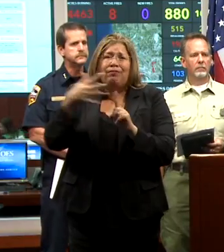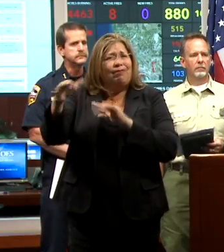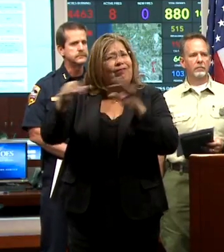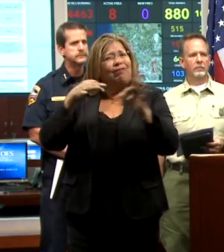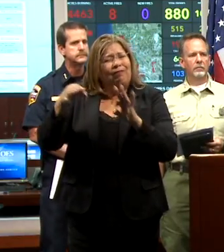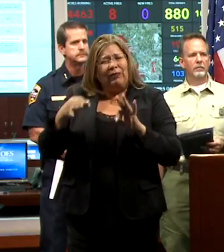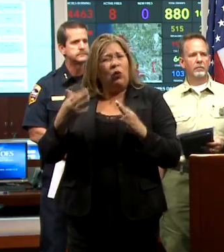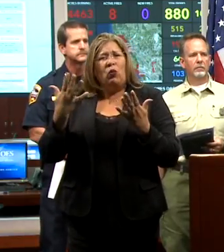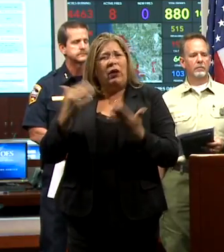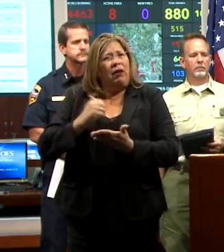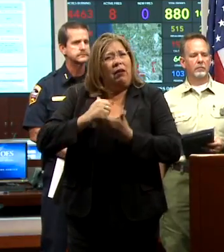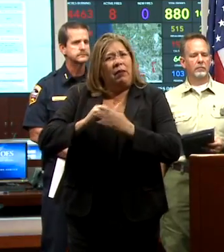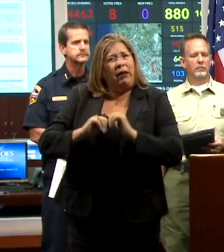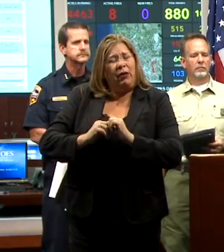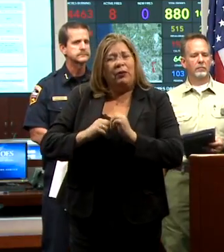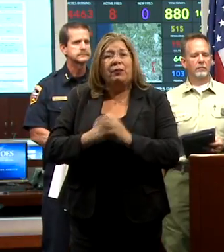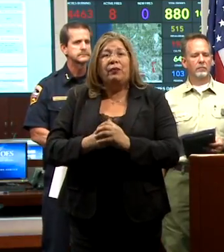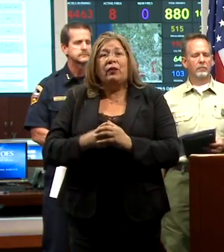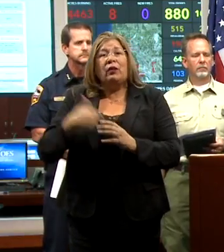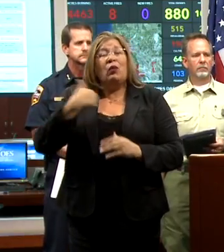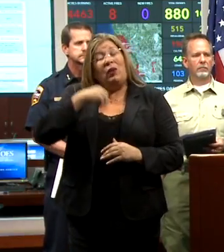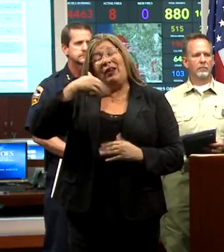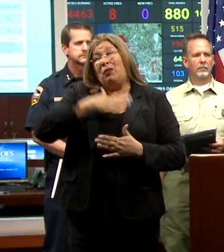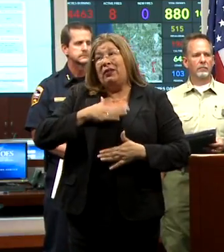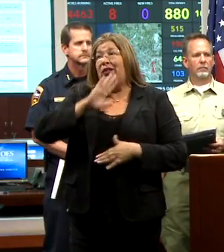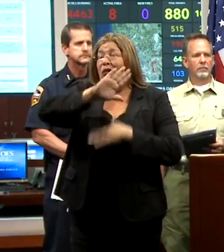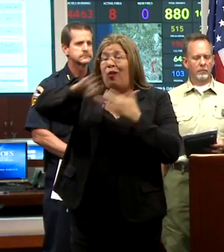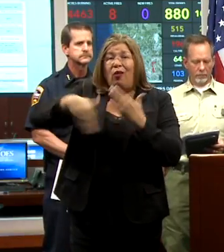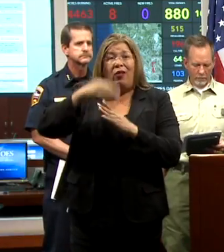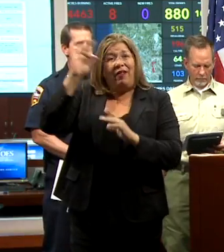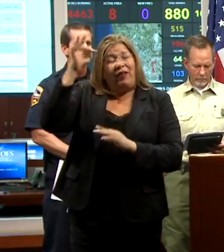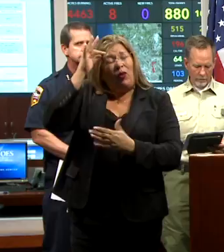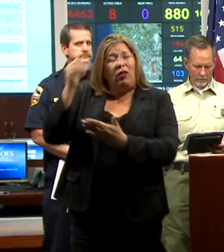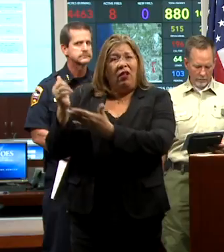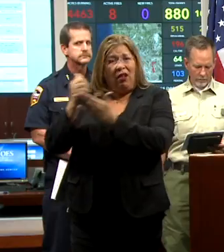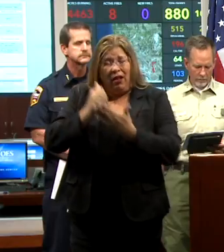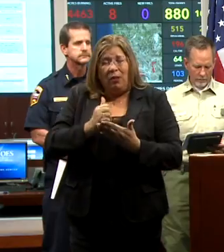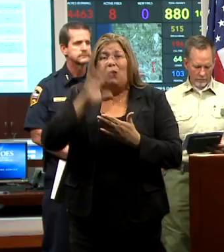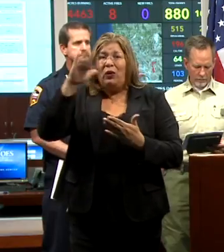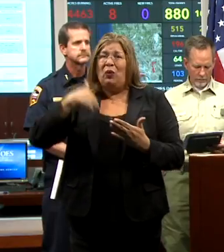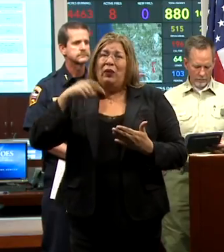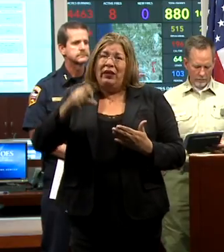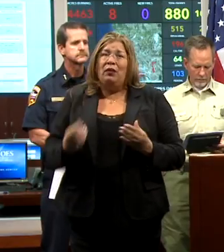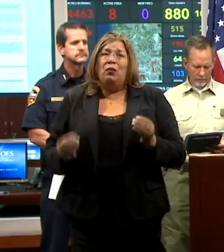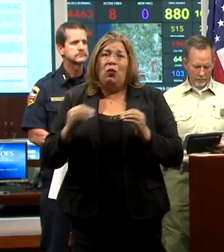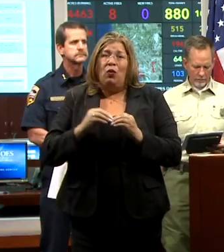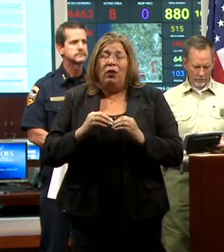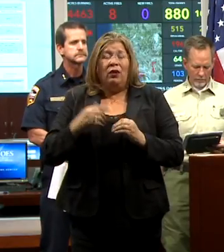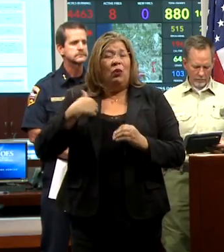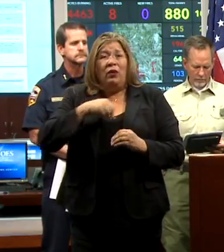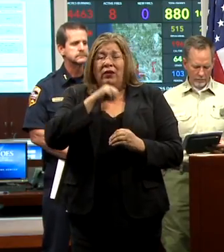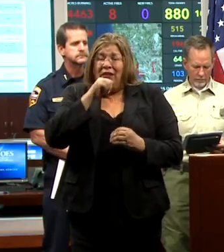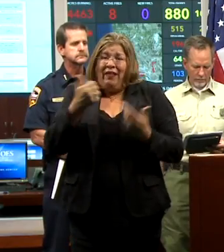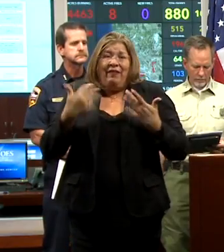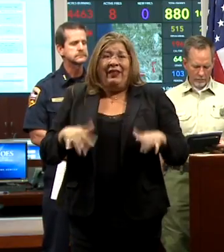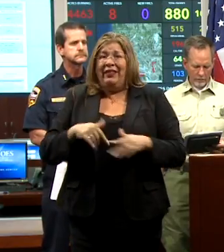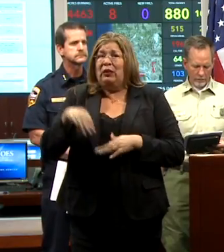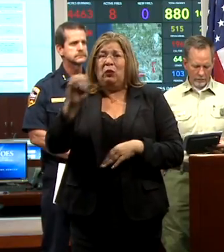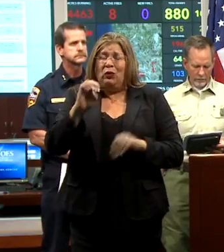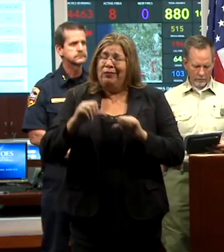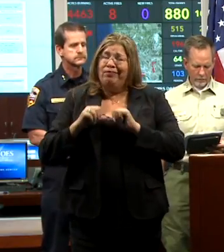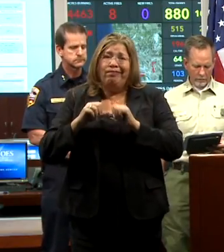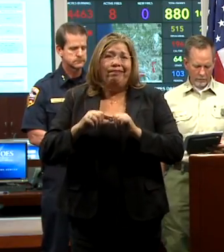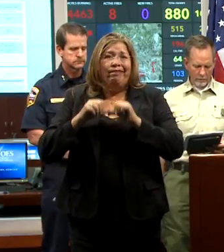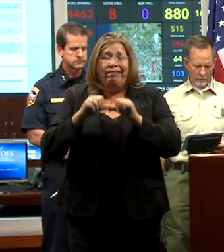the federal help so far, and we know we will need more. Again, we're not out of this emergency. We're continuing to